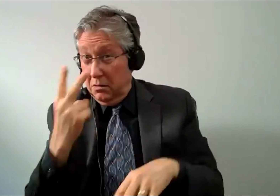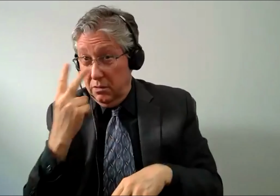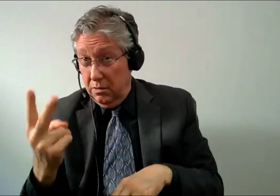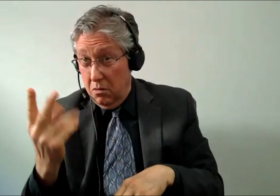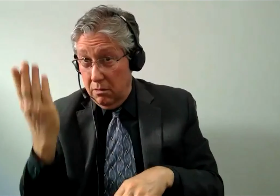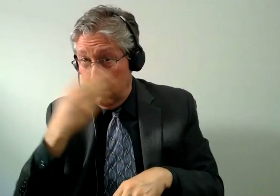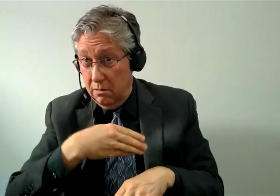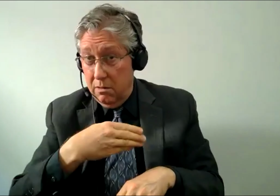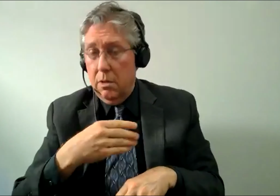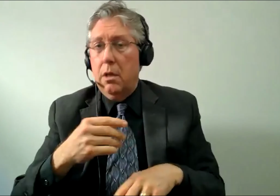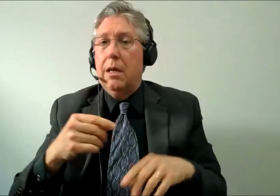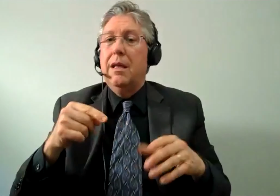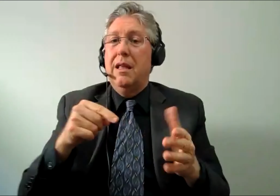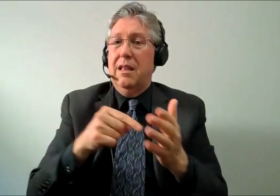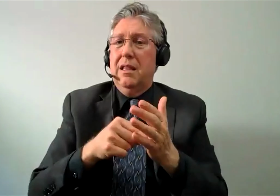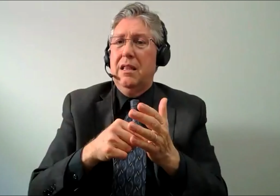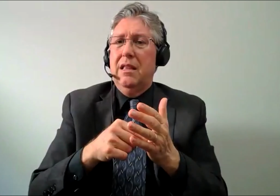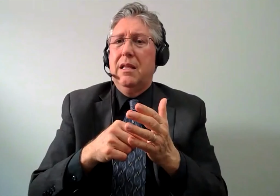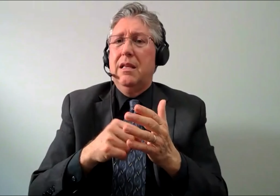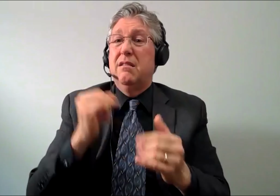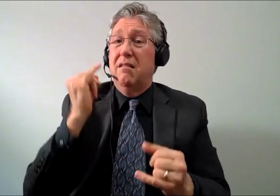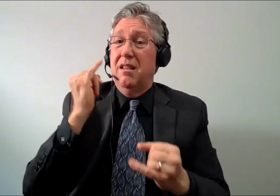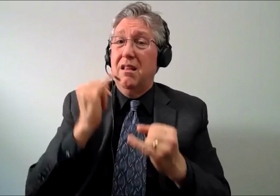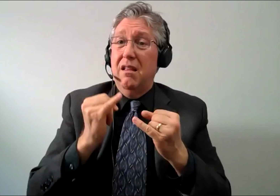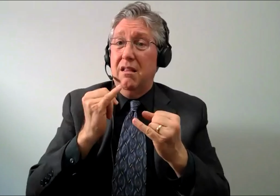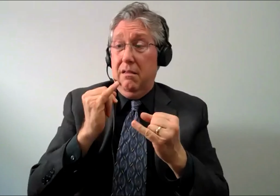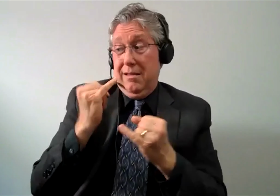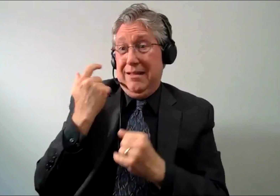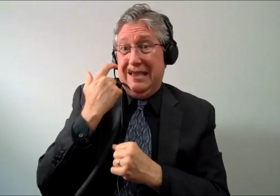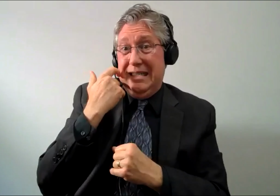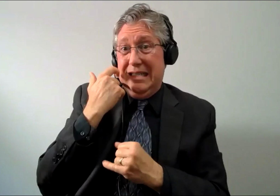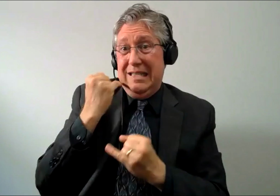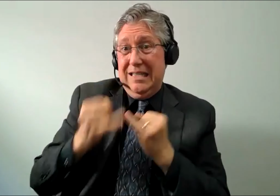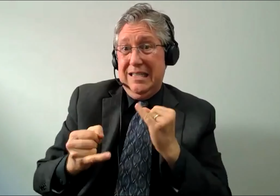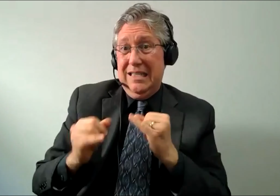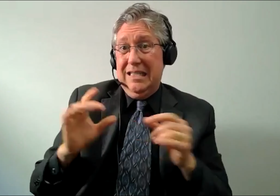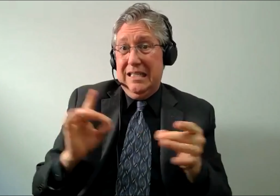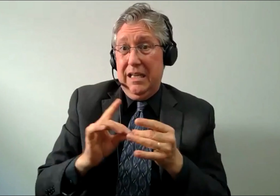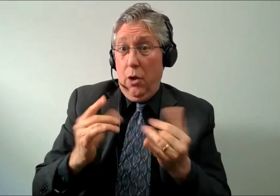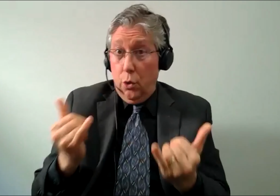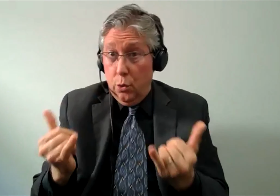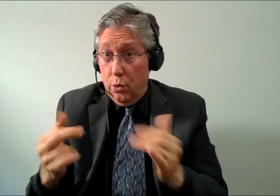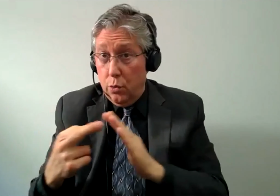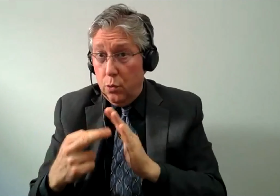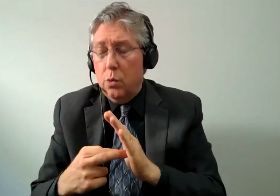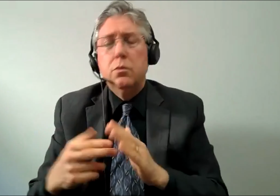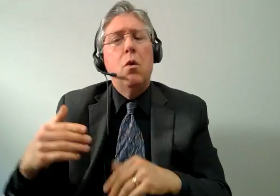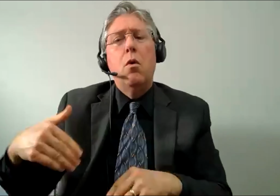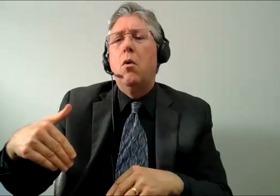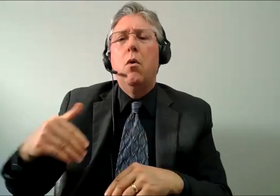Is this the last link? Oh, sorry, is this last link the current rules, or will they still be